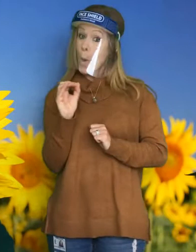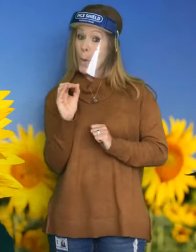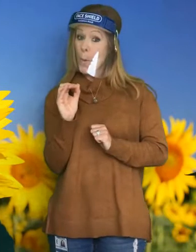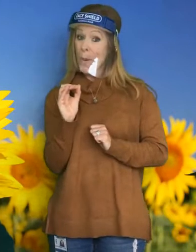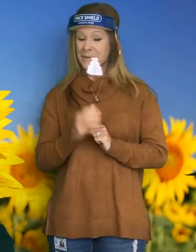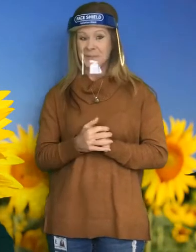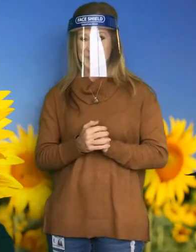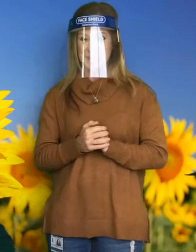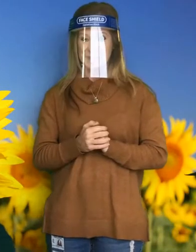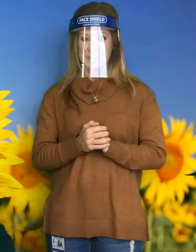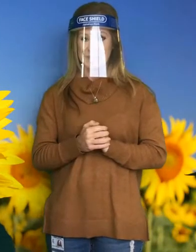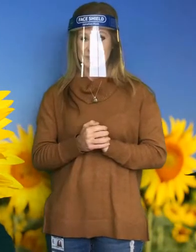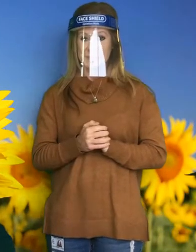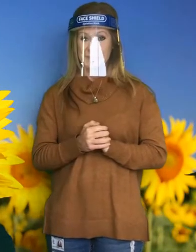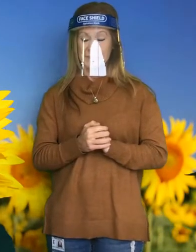O,